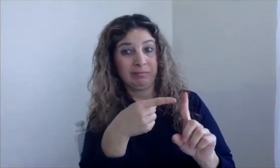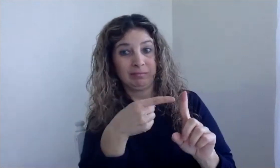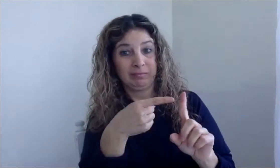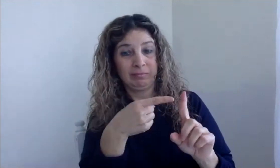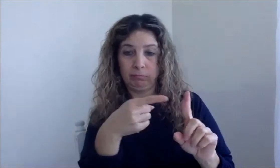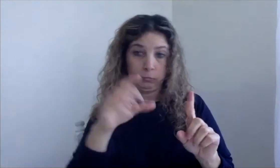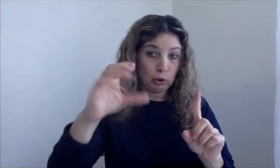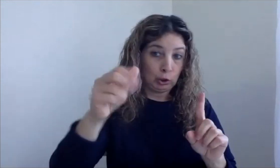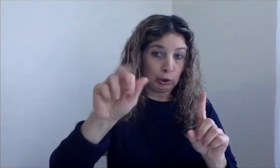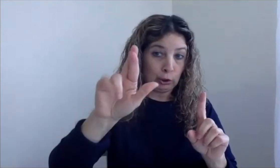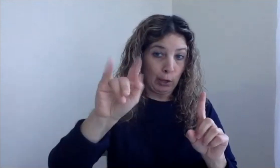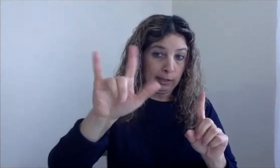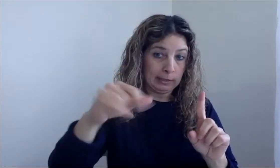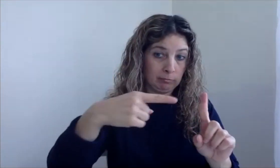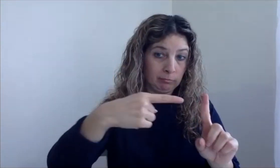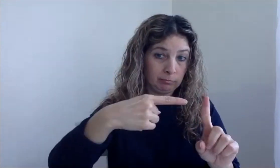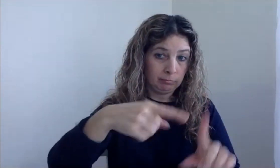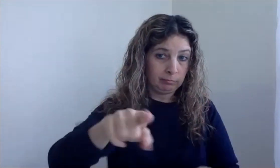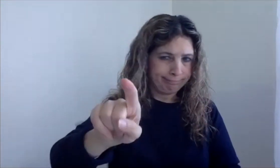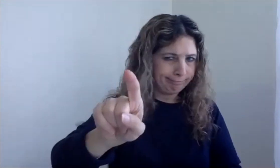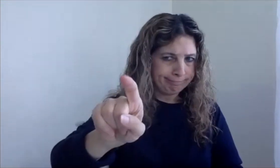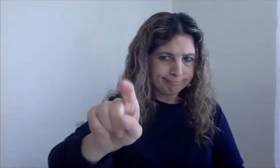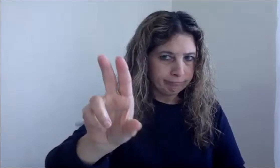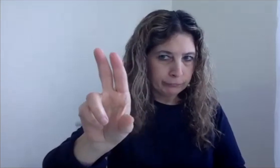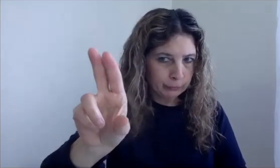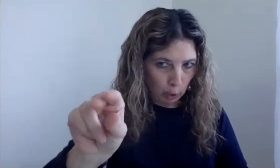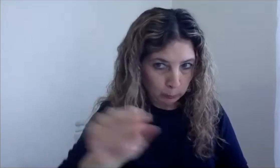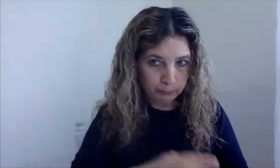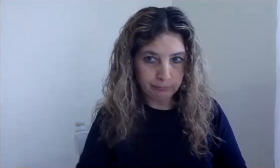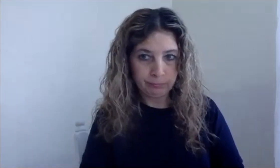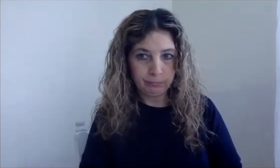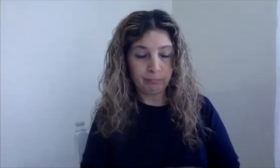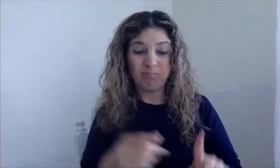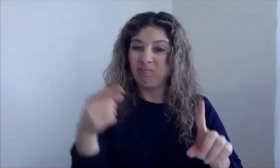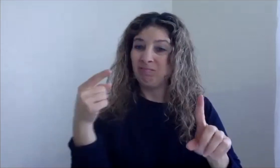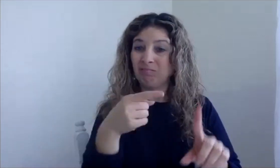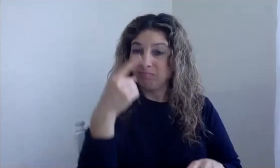Millneck students are not a charity. No way.